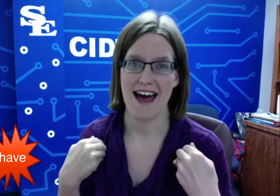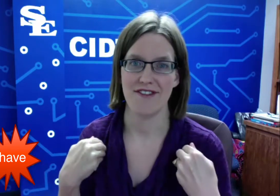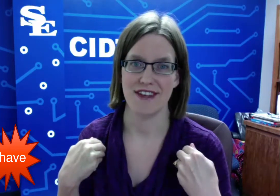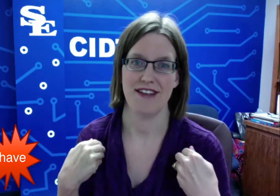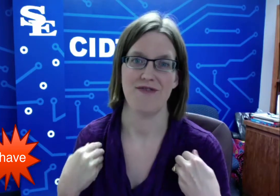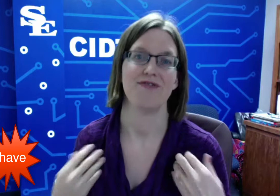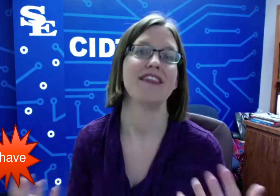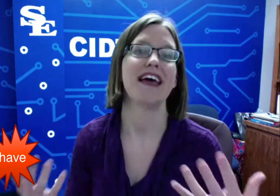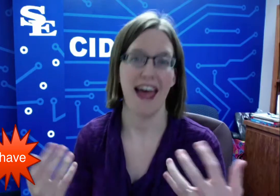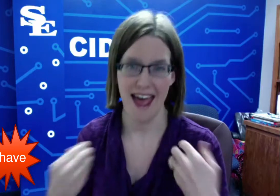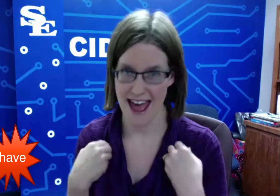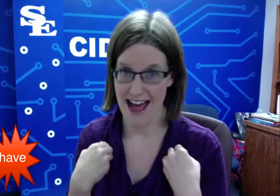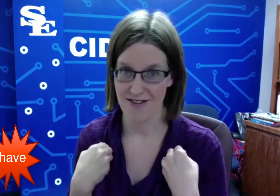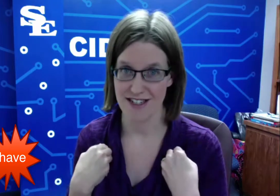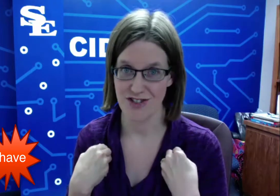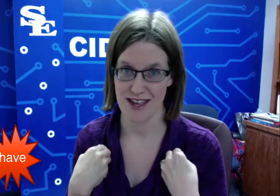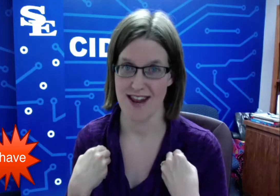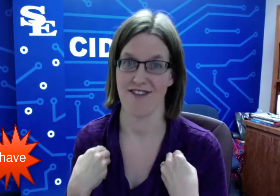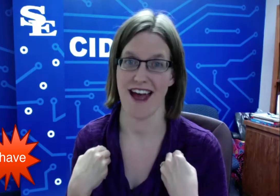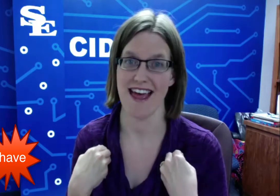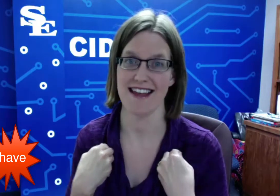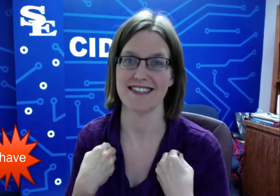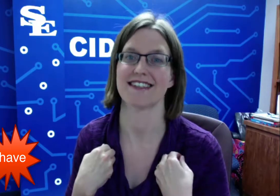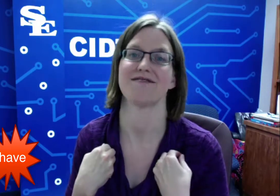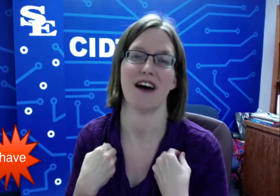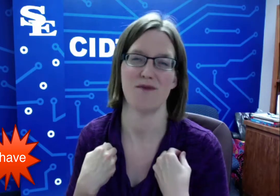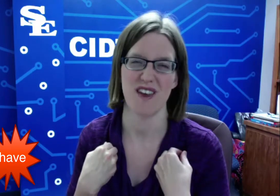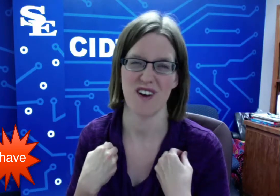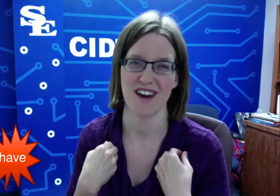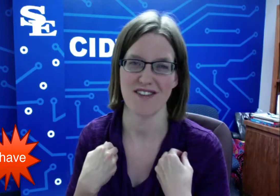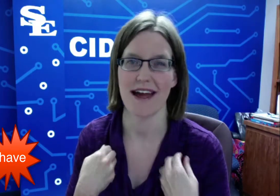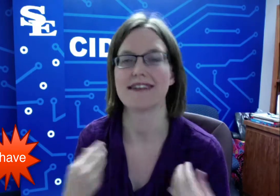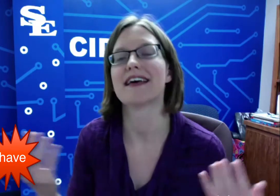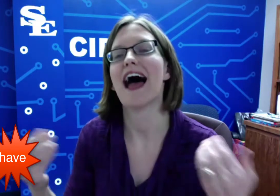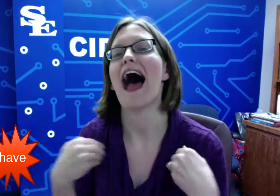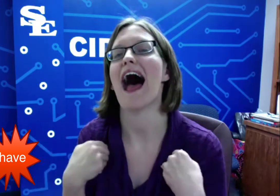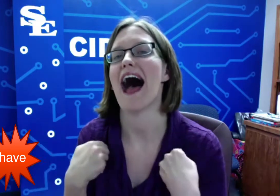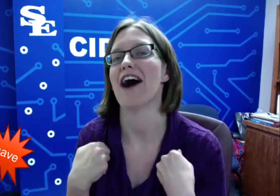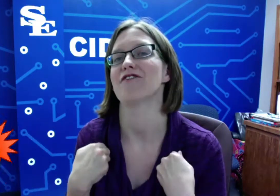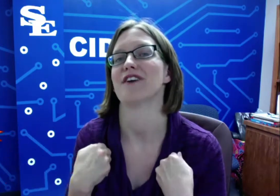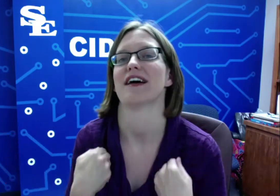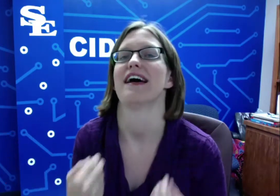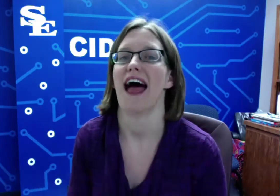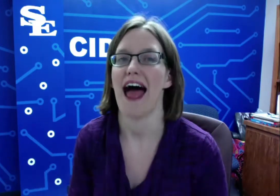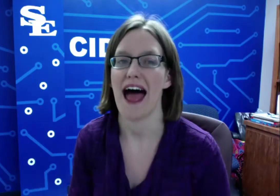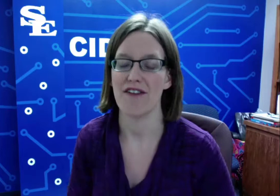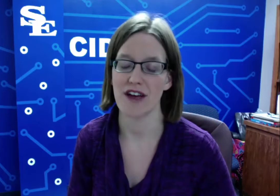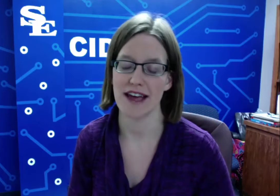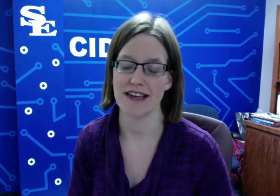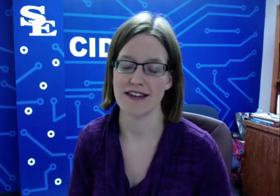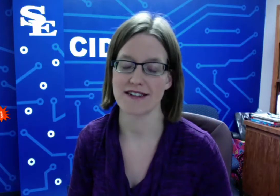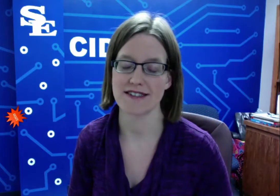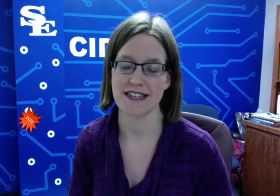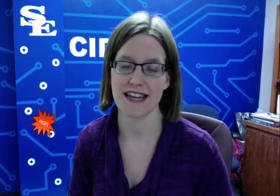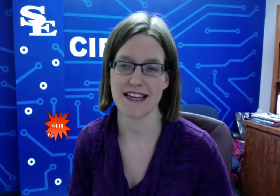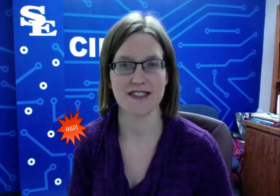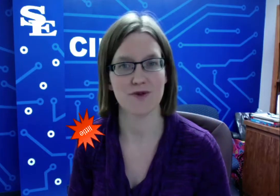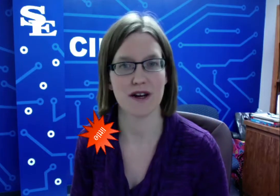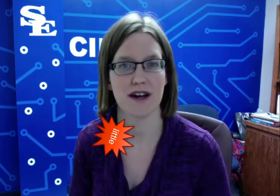Have. Have. Did you get it right? I bet you got it right. Have. Have. Okay, here's the next